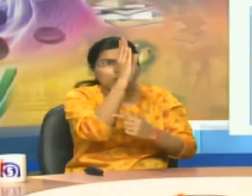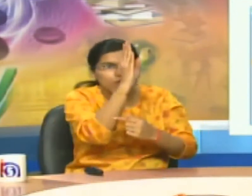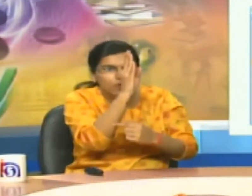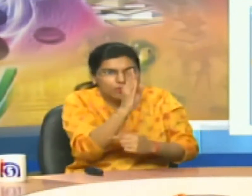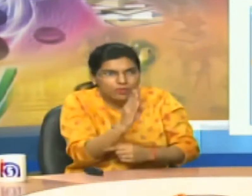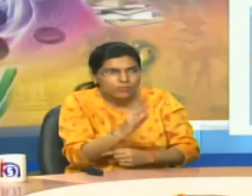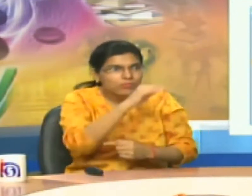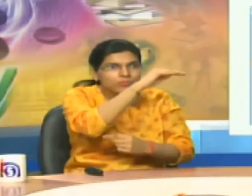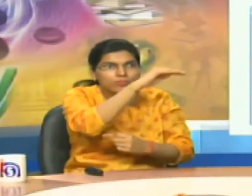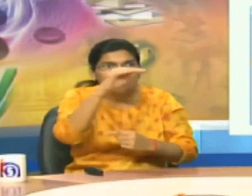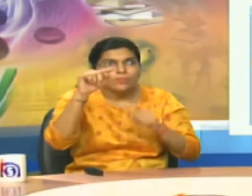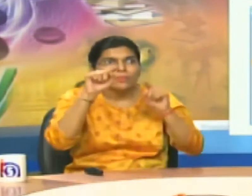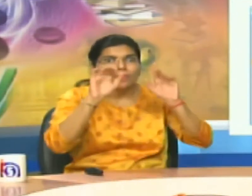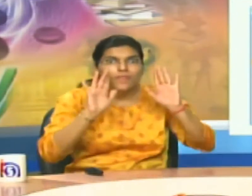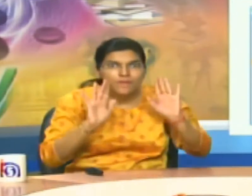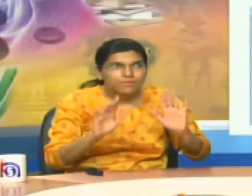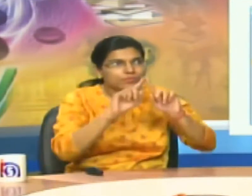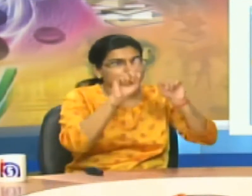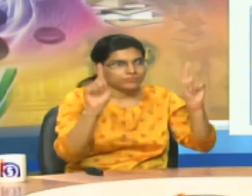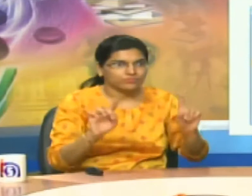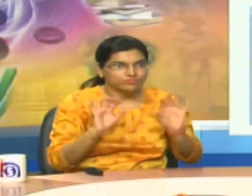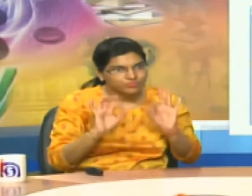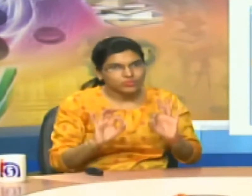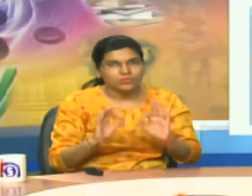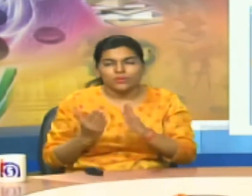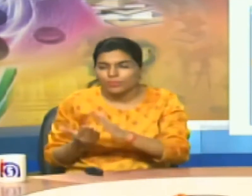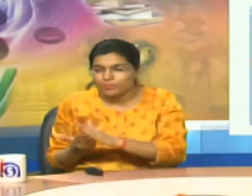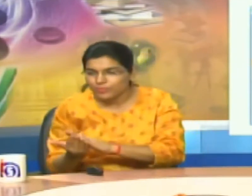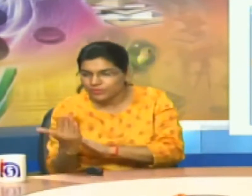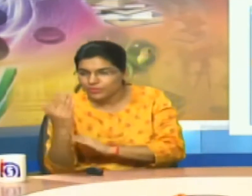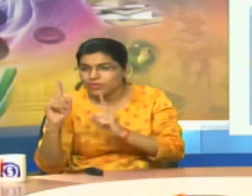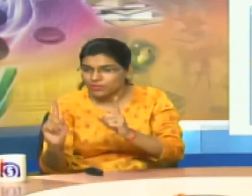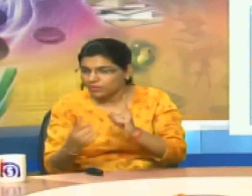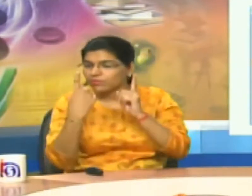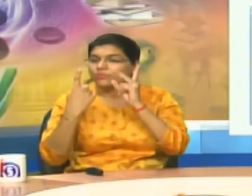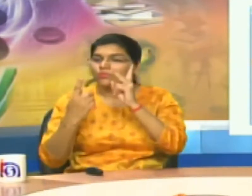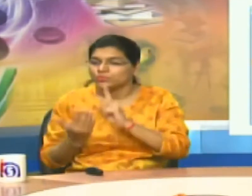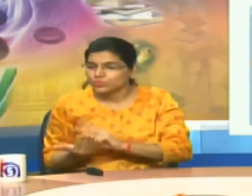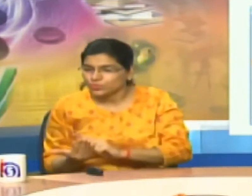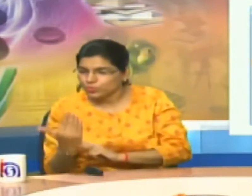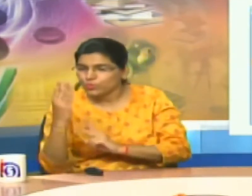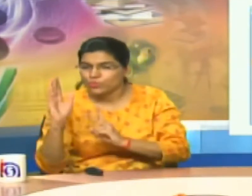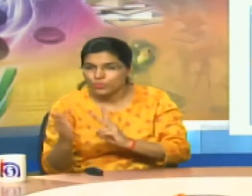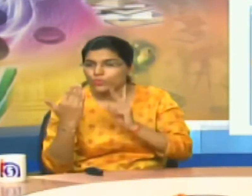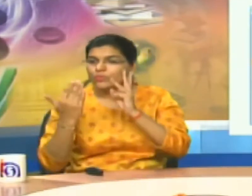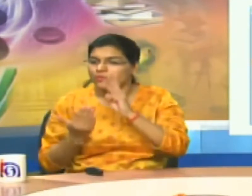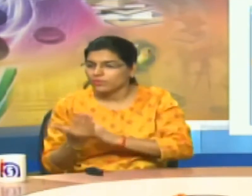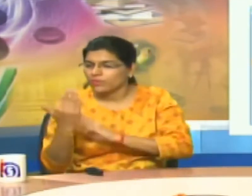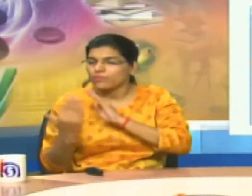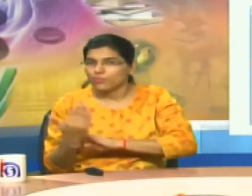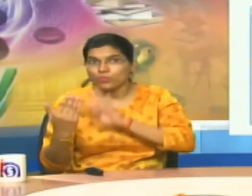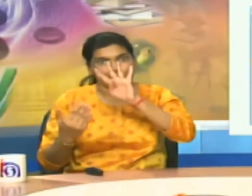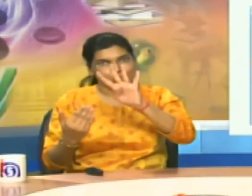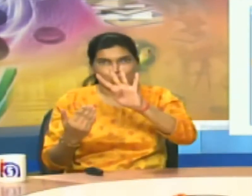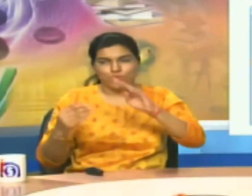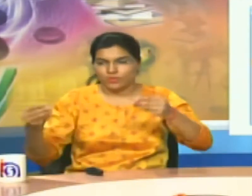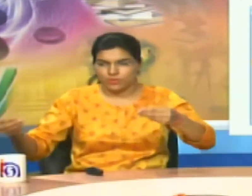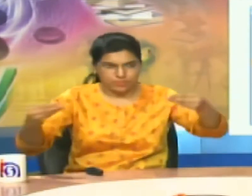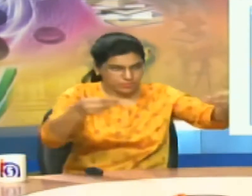see a particular data? So if in case you need to break the data into pieces and to take